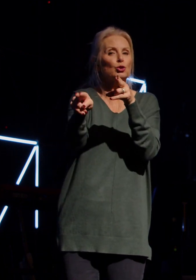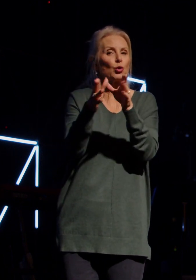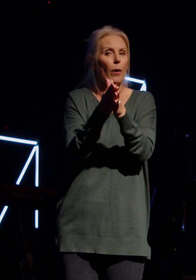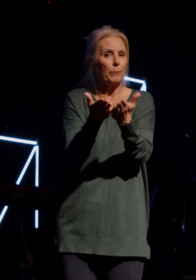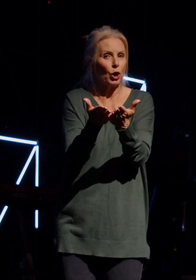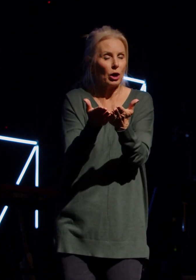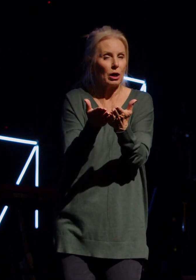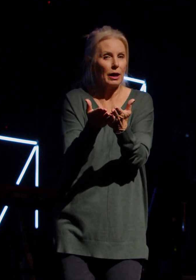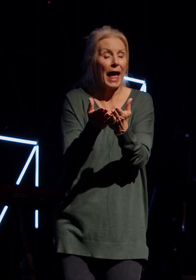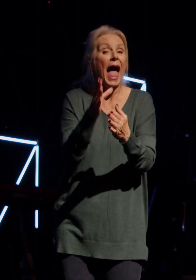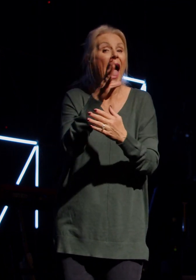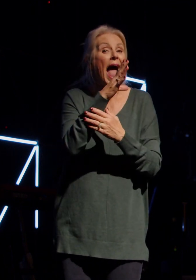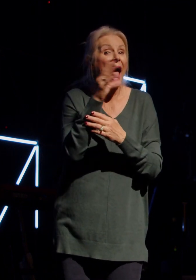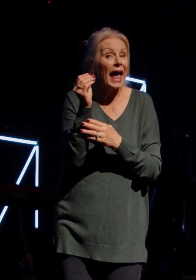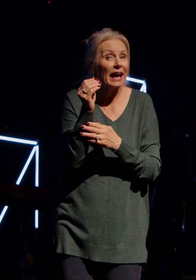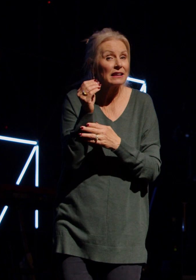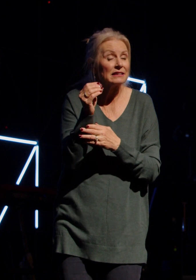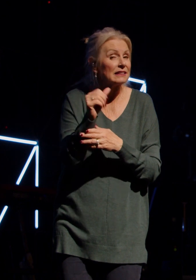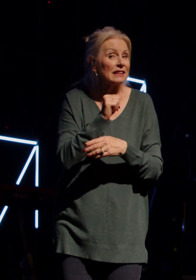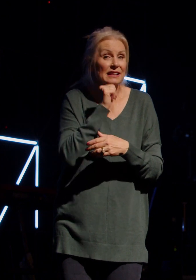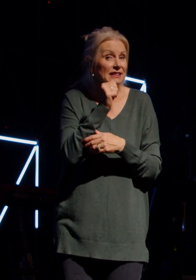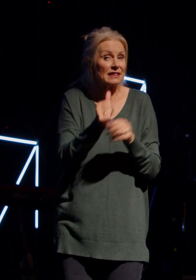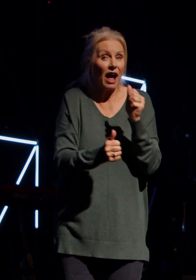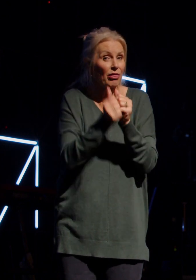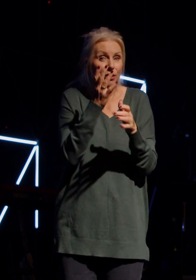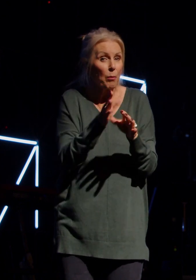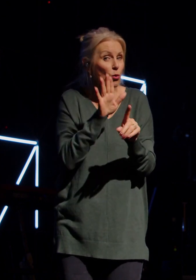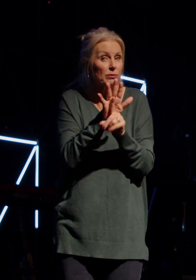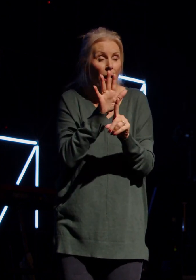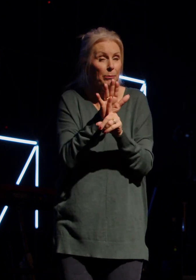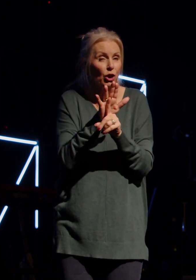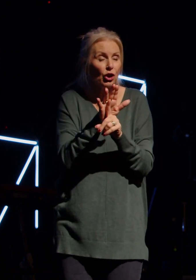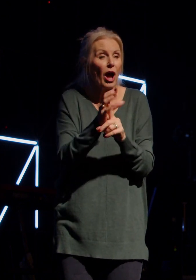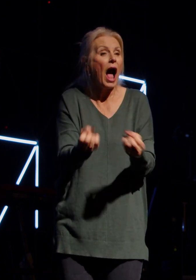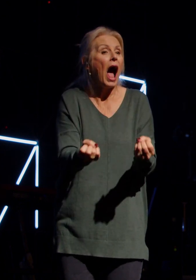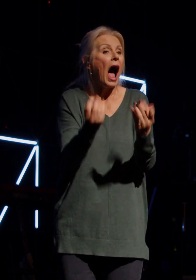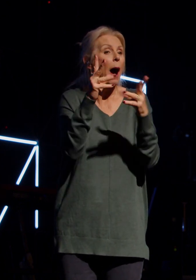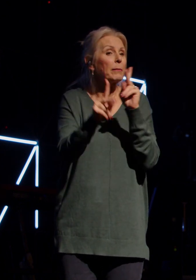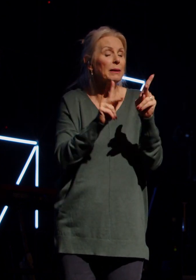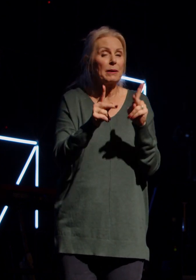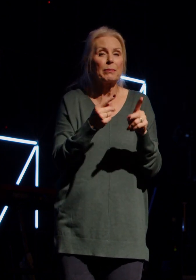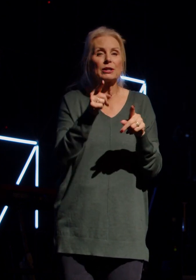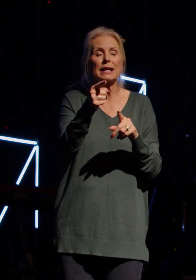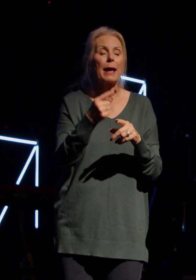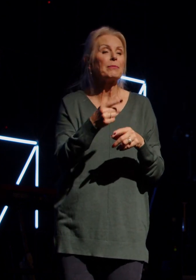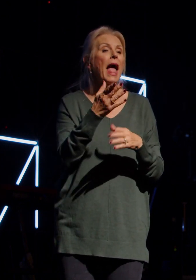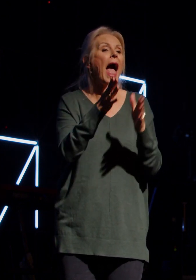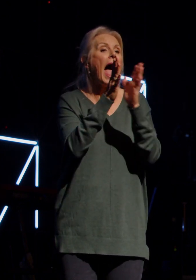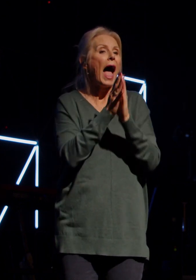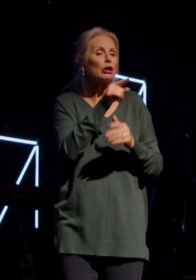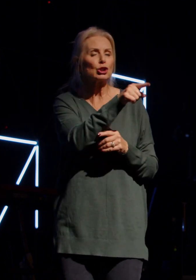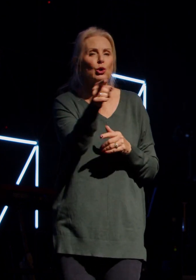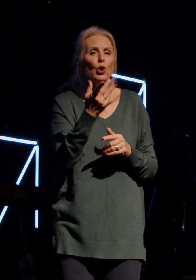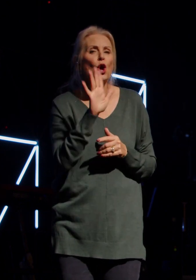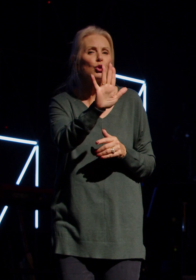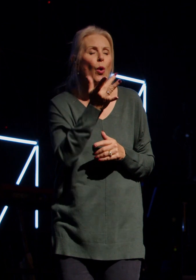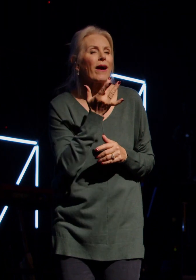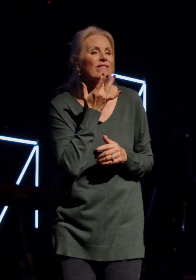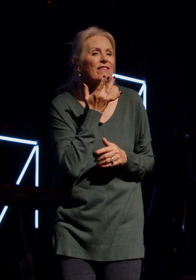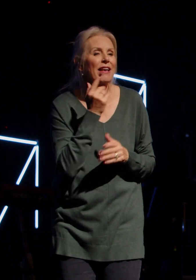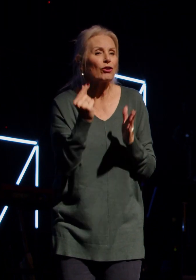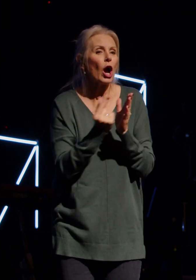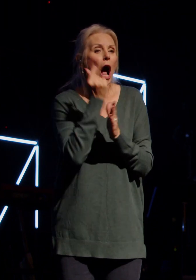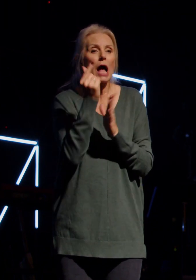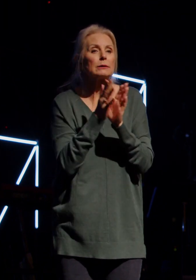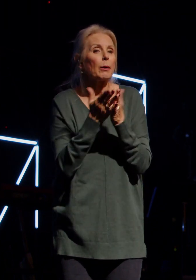least popular of the four Gospels. This has gone back for a long time. How many people have you ever asked this question? What's your favorite Gospel? Not many people say